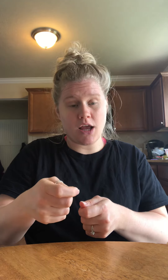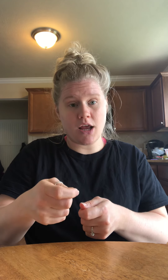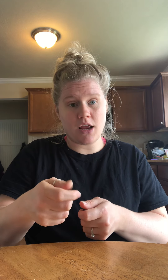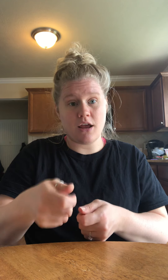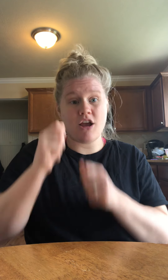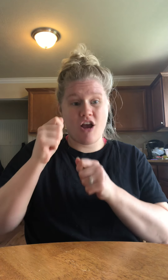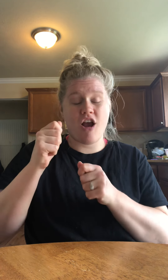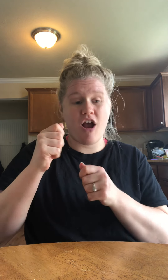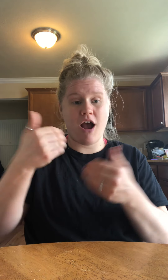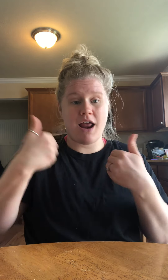30